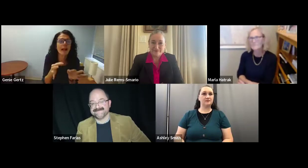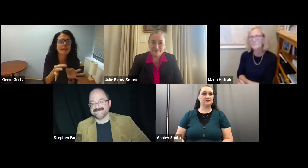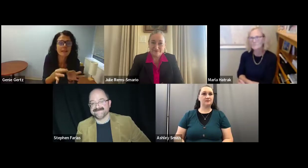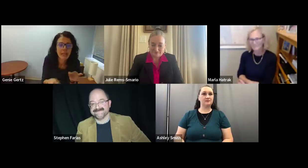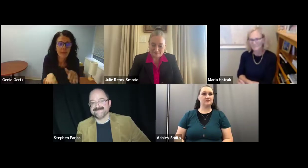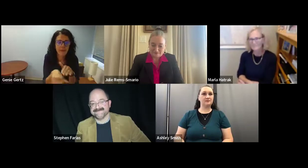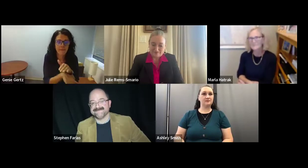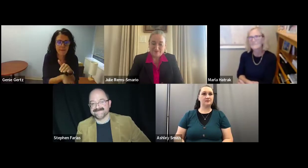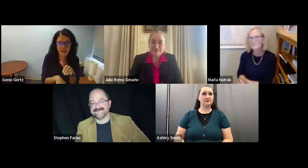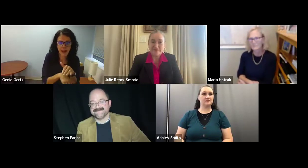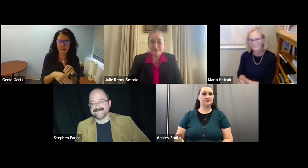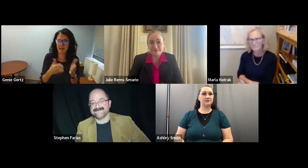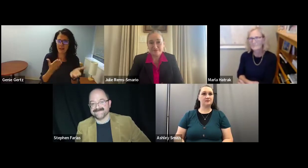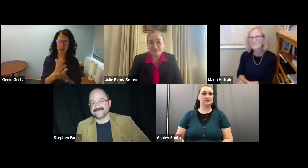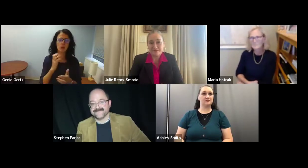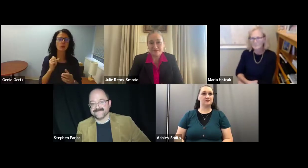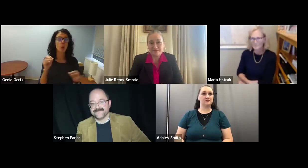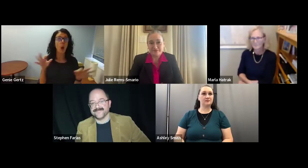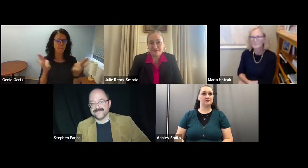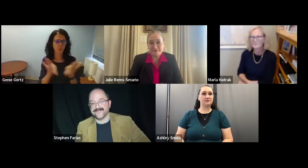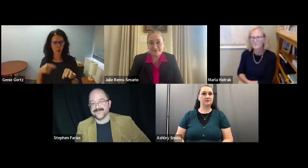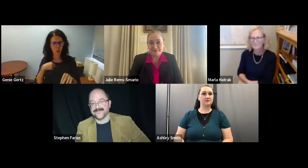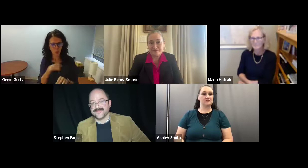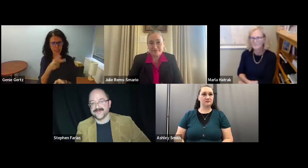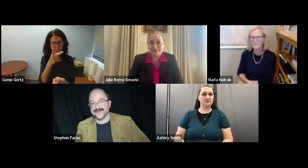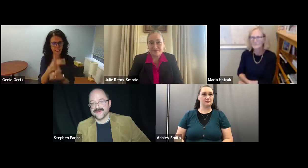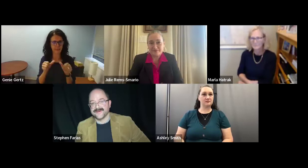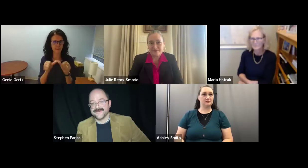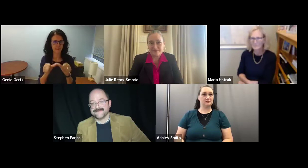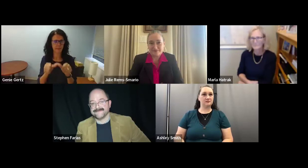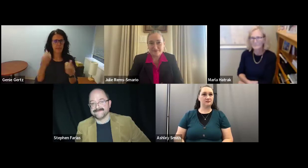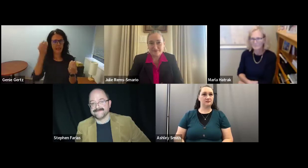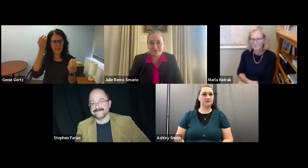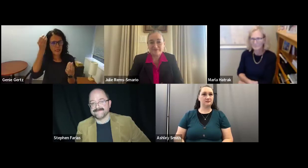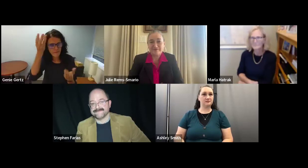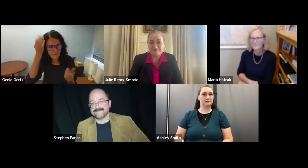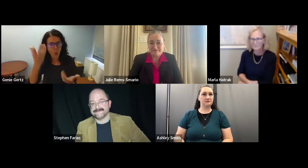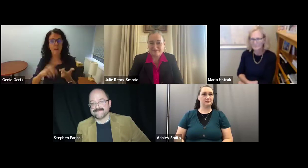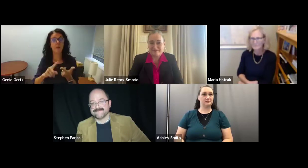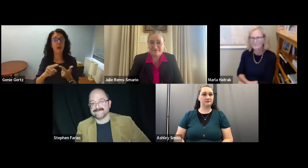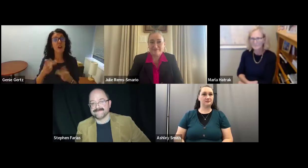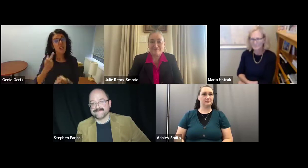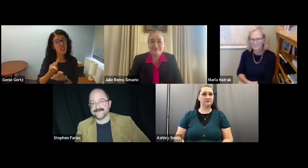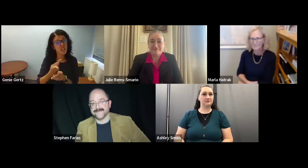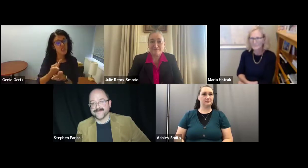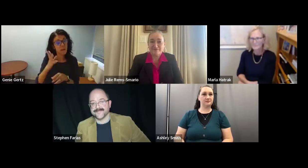bilingual education, right? This is a basic fundamental thing. We need to keep